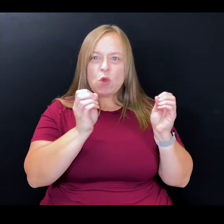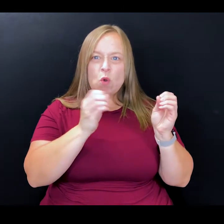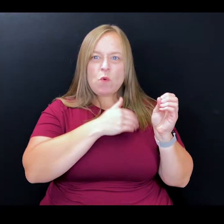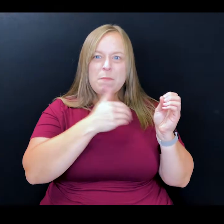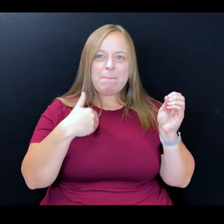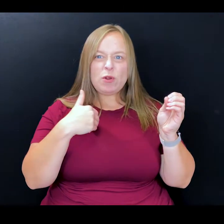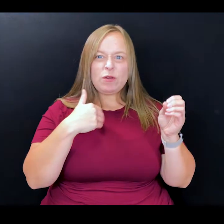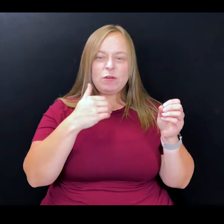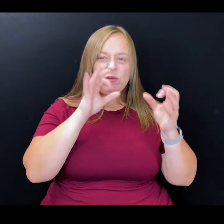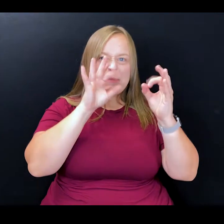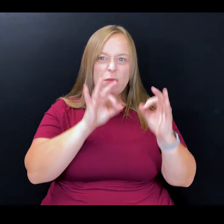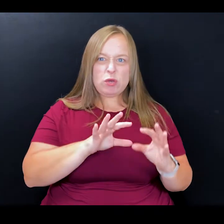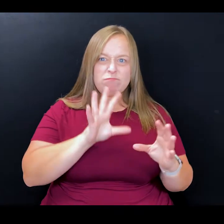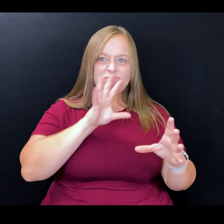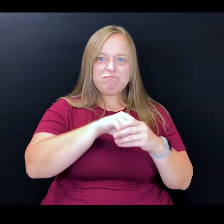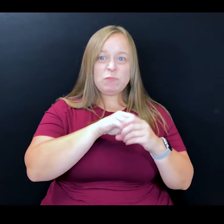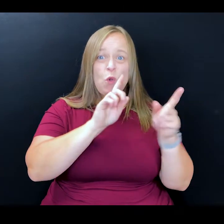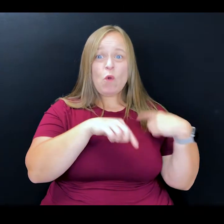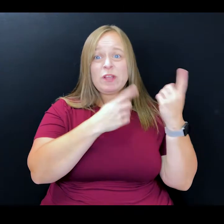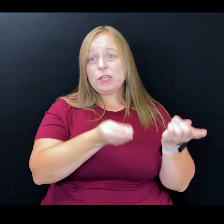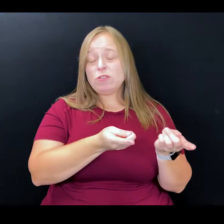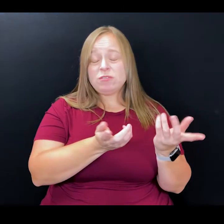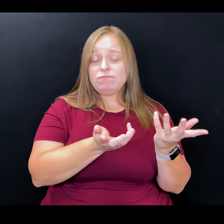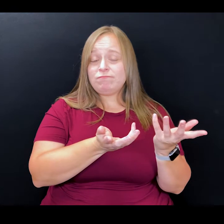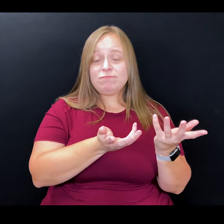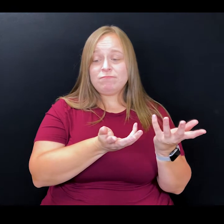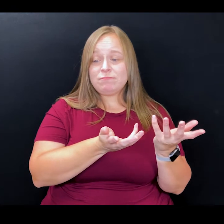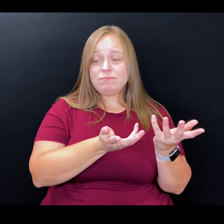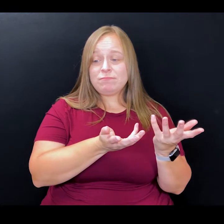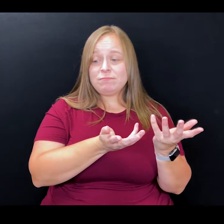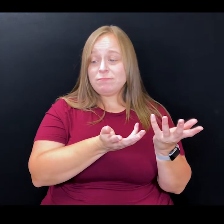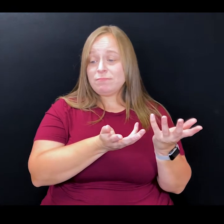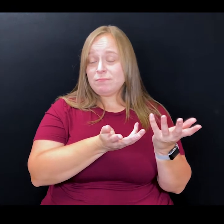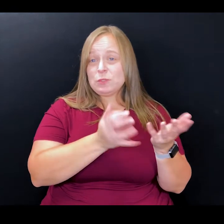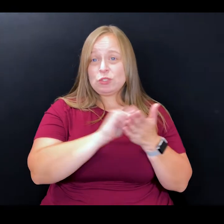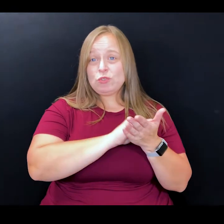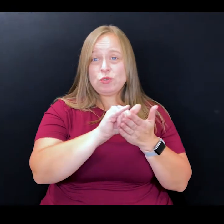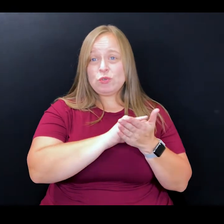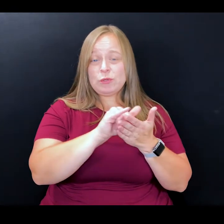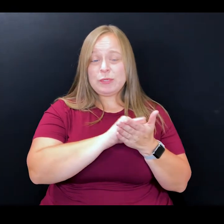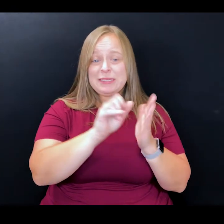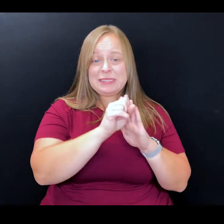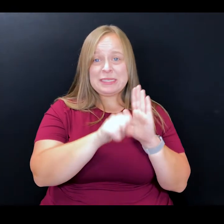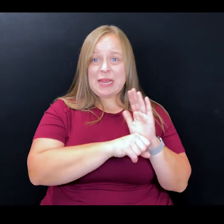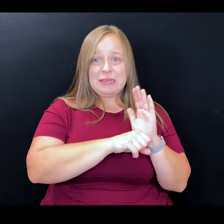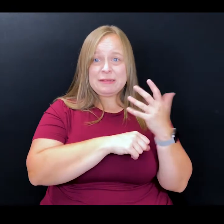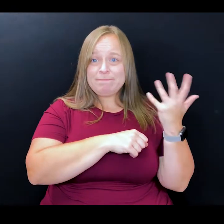no consumer input. Over the years, I mean, there have been New York State